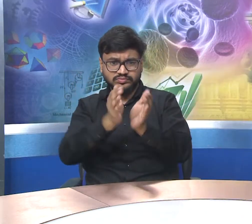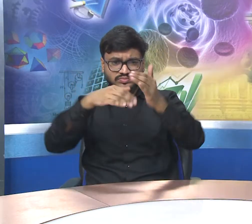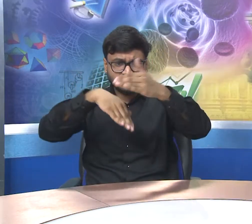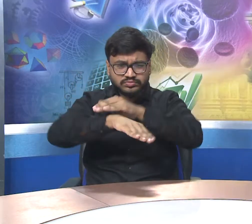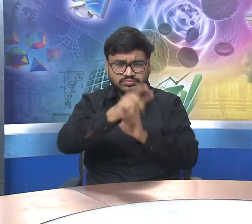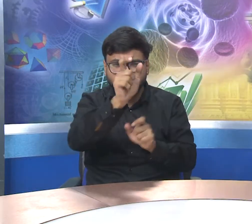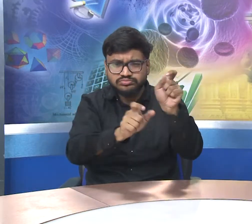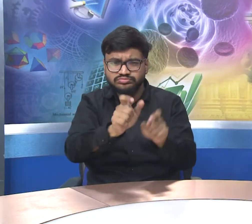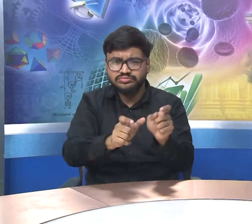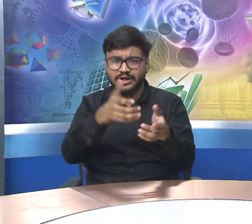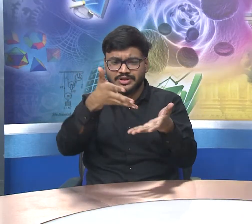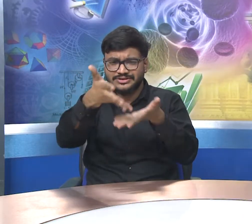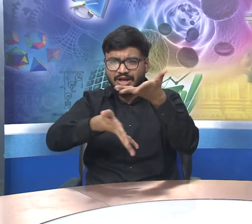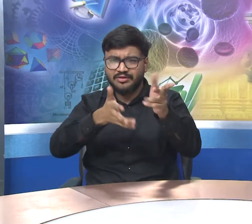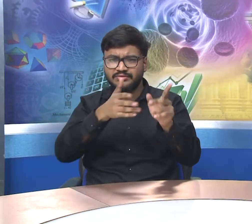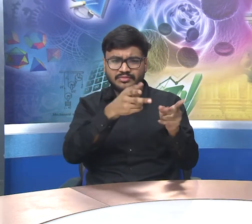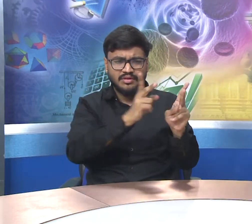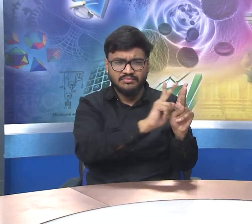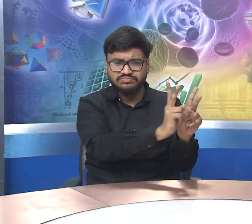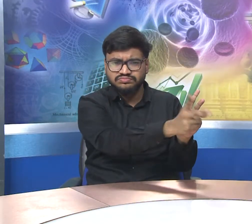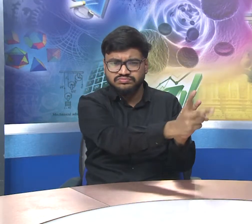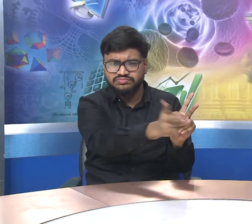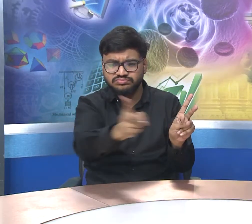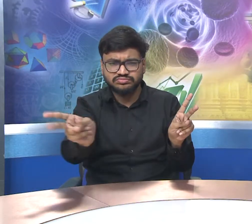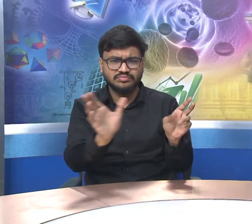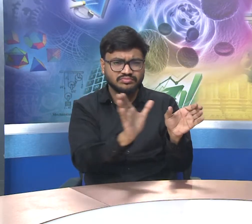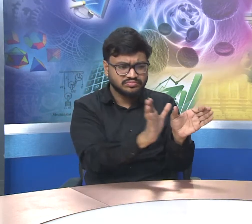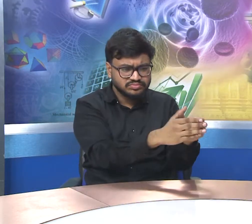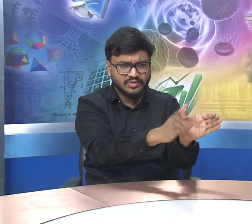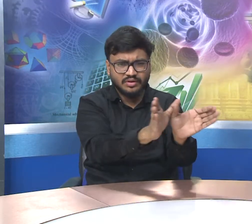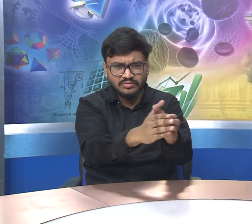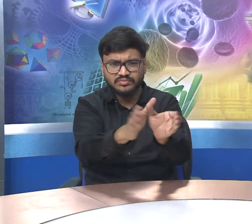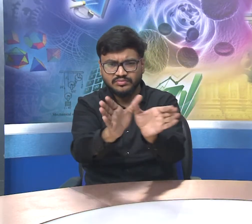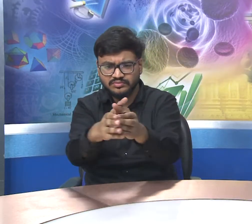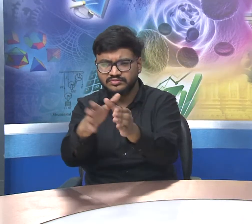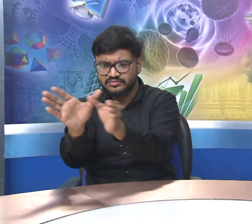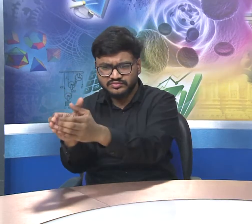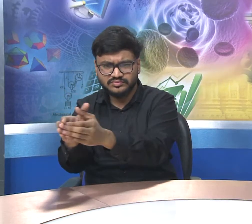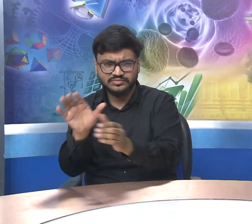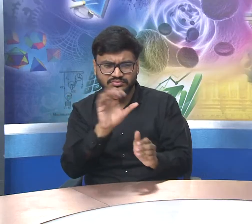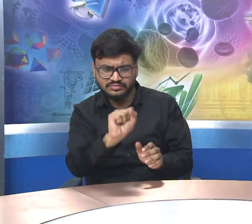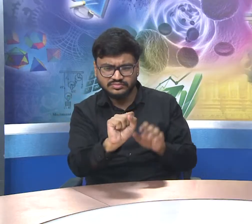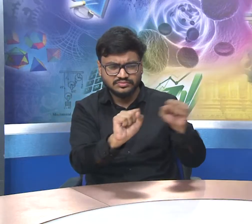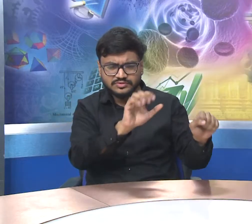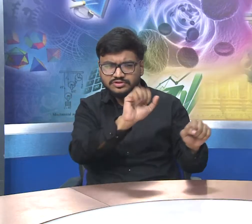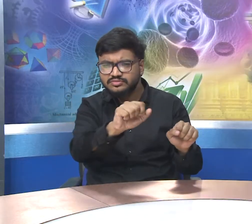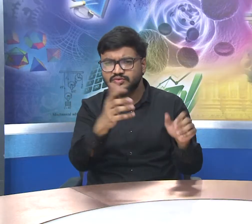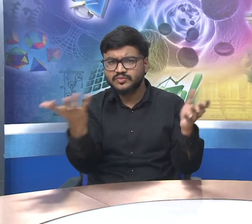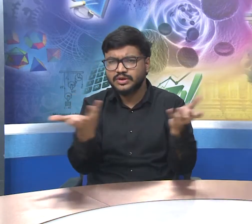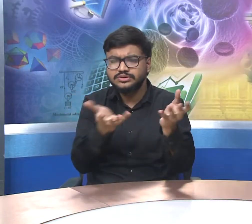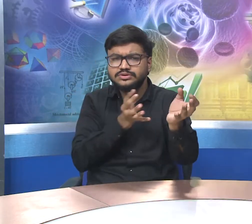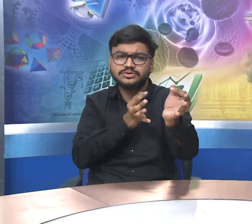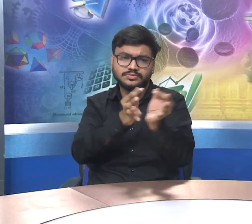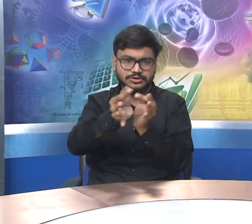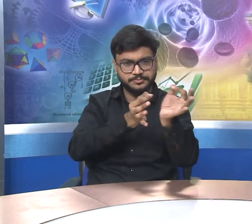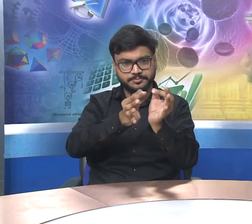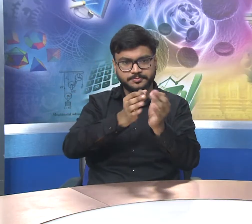They can identify different subgroups of people in Indian Sign Language community.